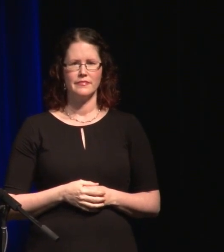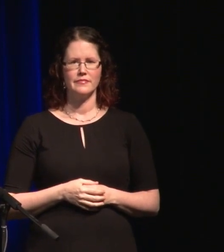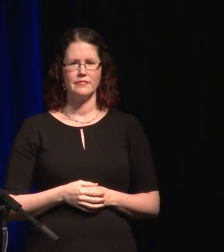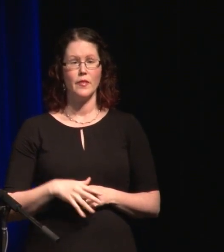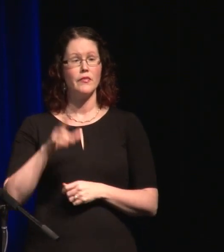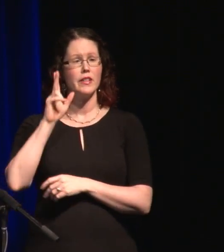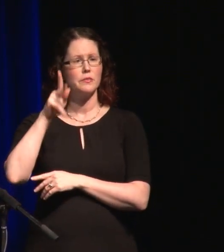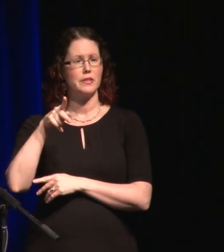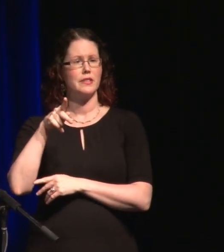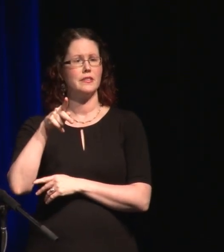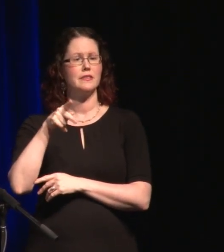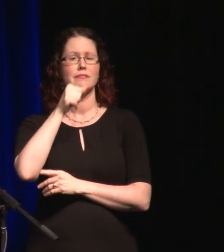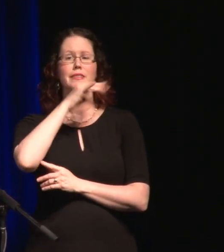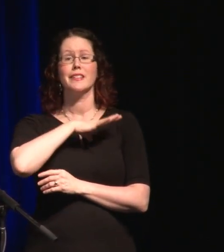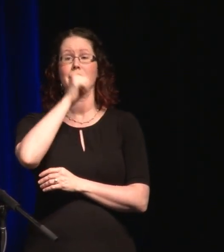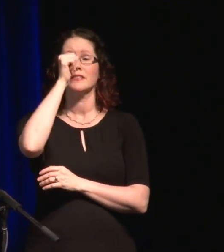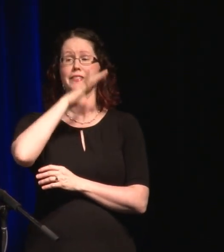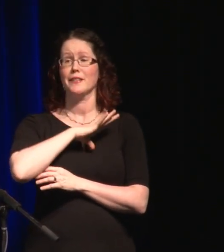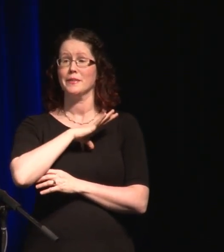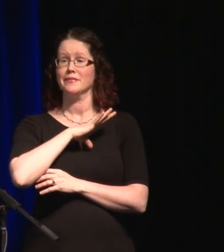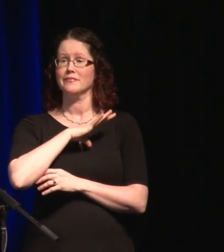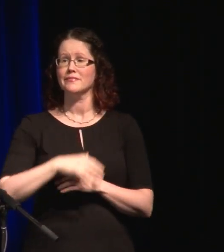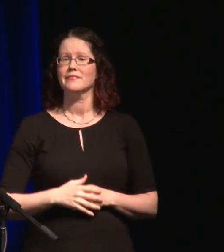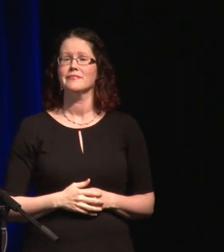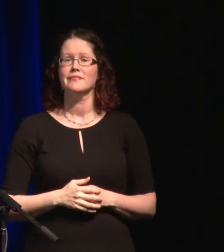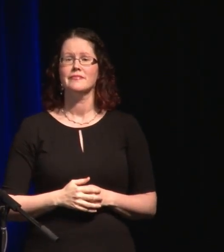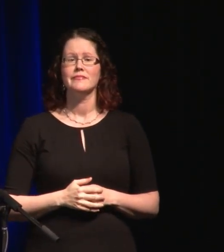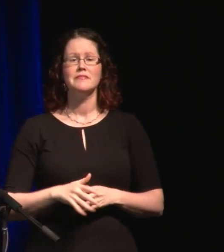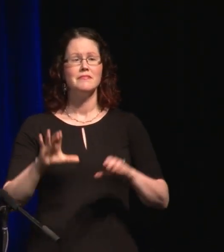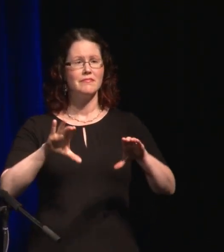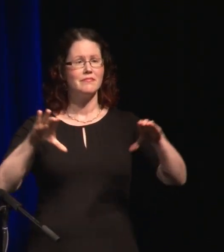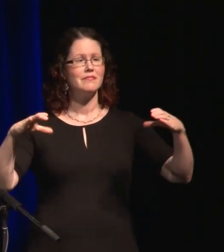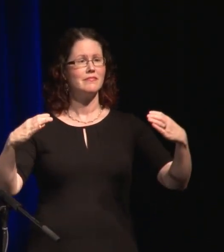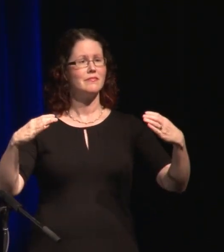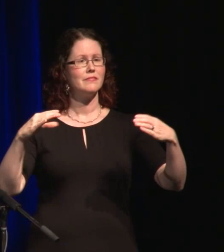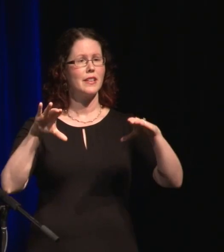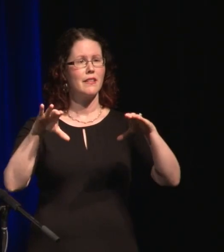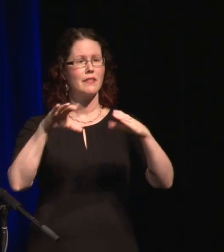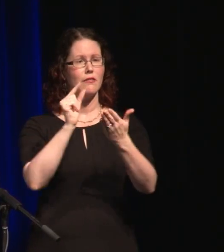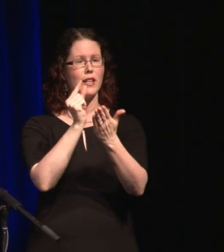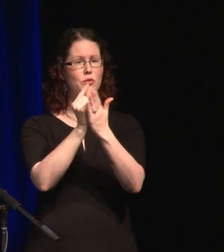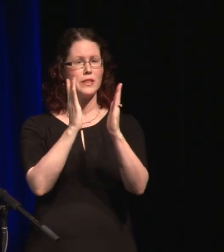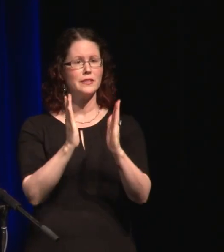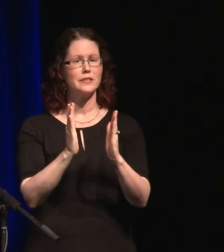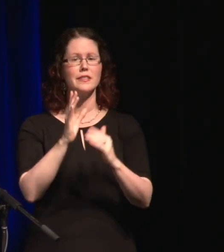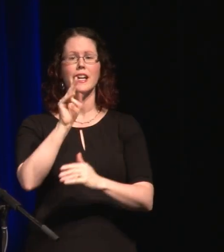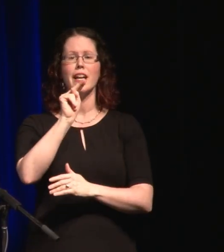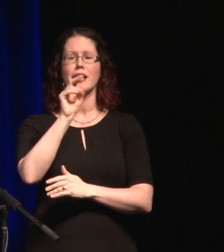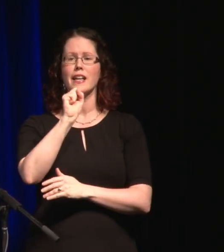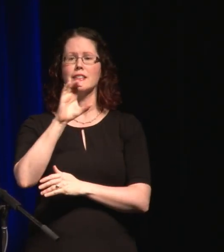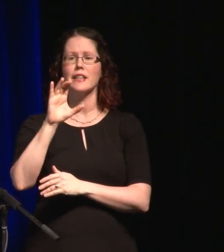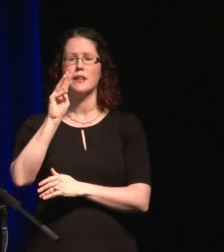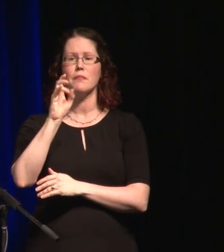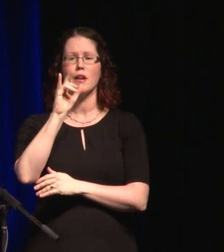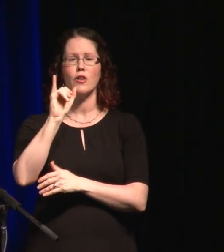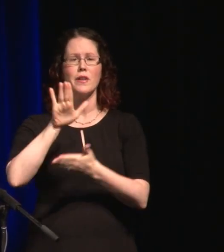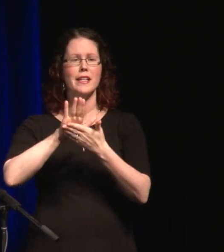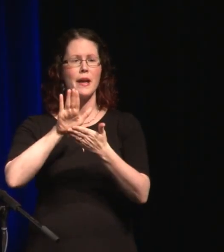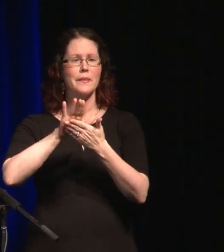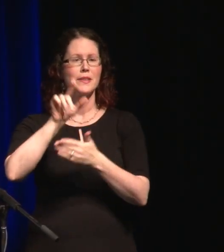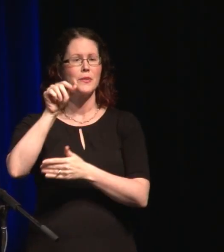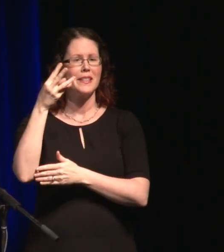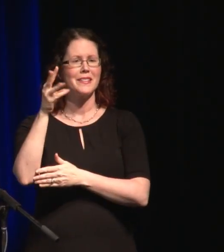Madam Vice President, ladies and gentlemen, the graduates of the Nova Scotia Community College Marconi Campus